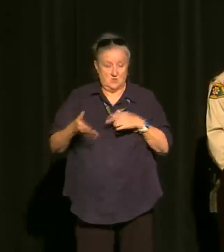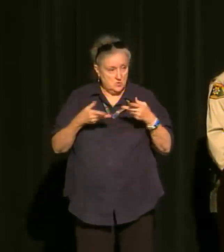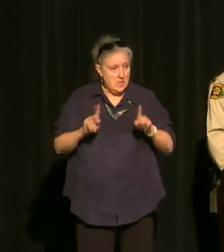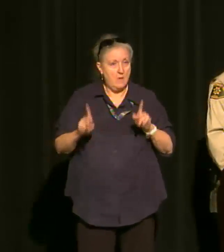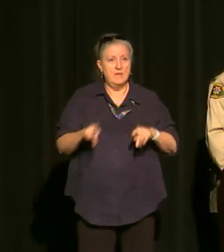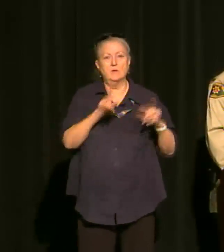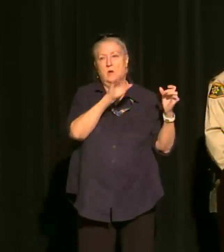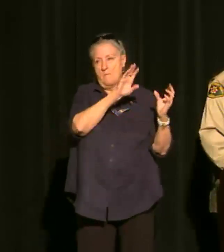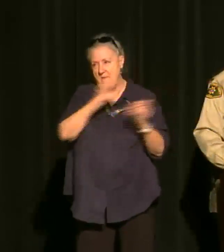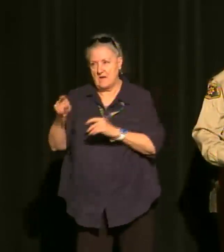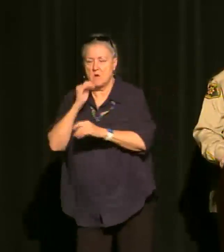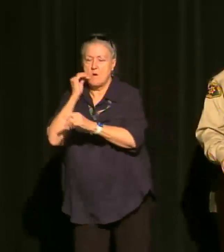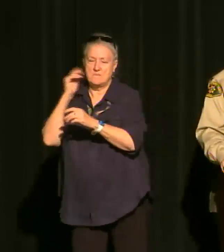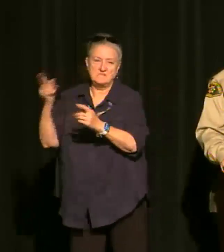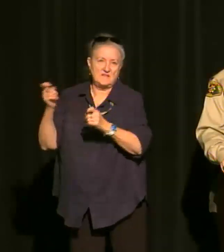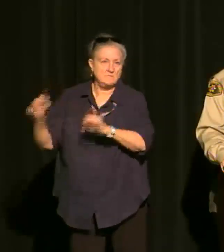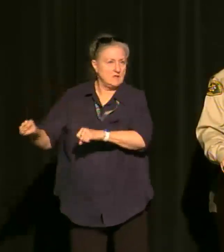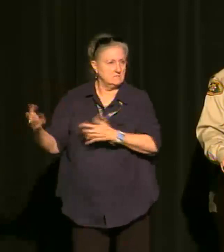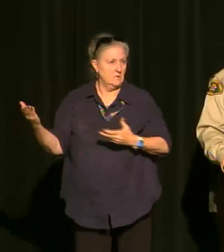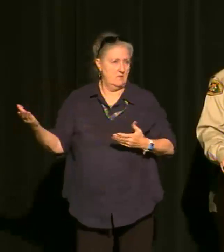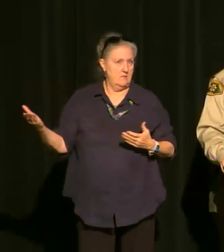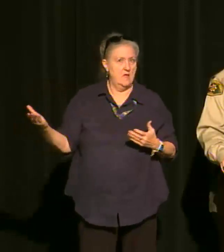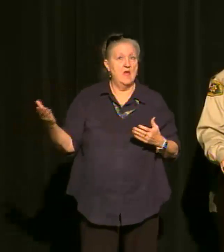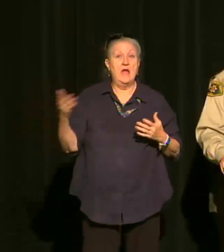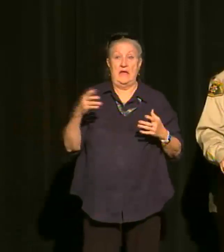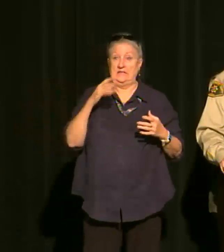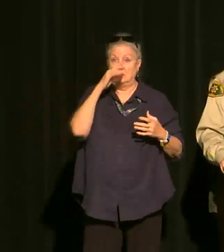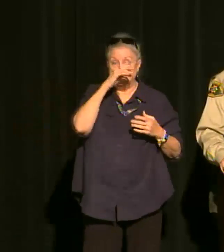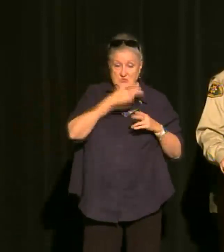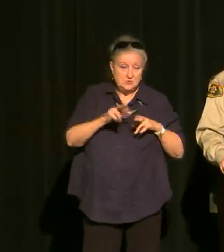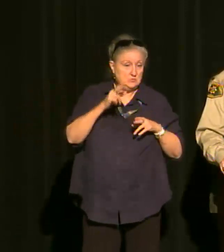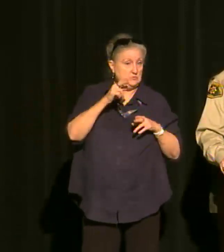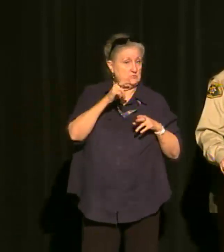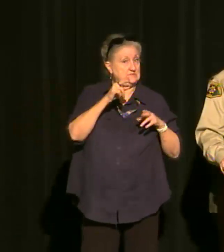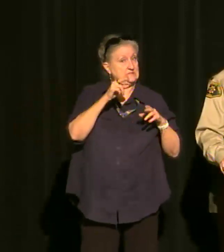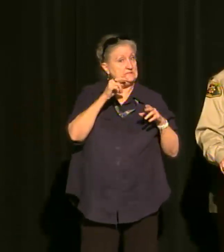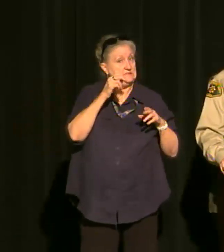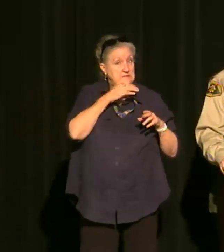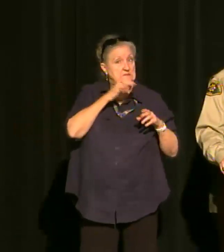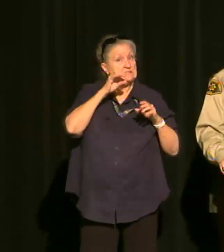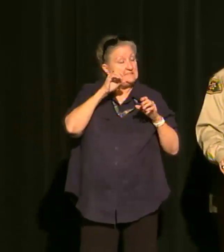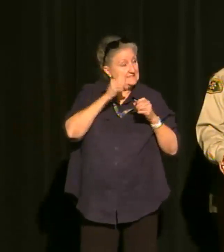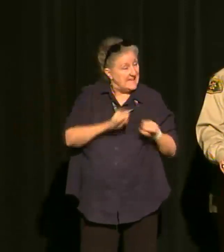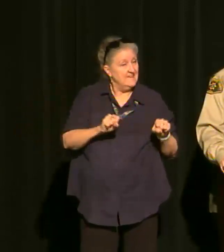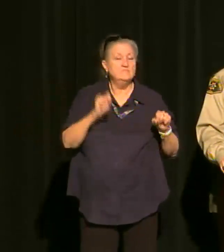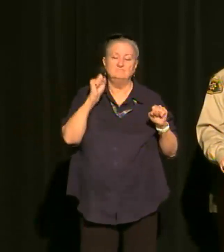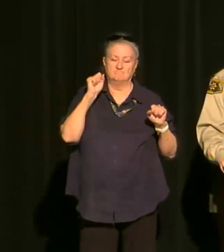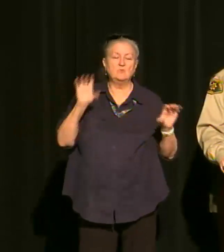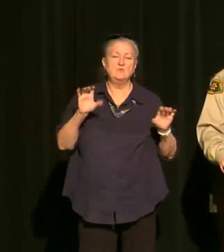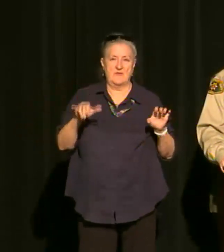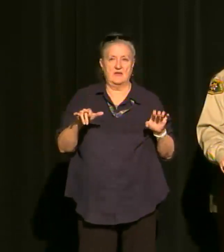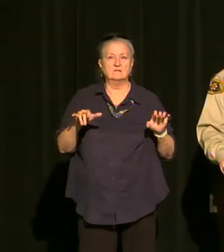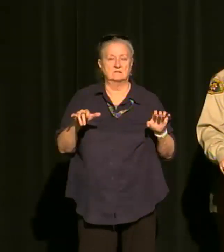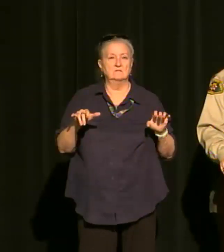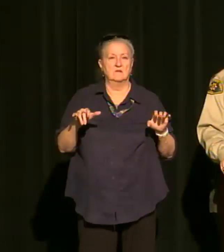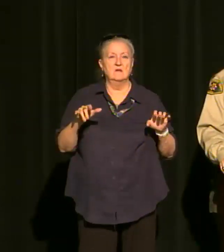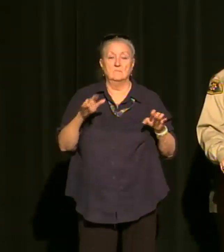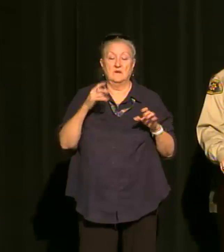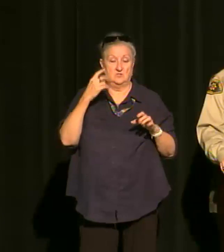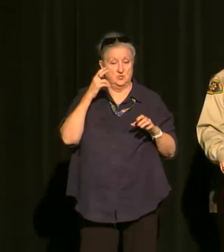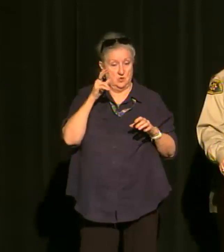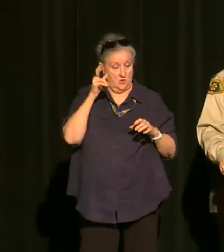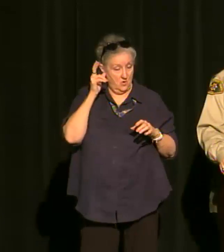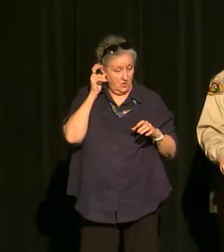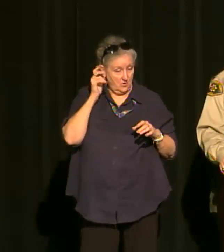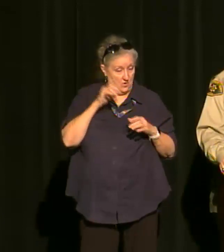their homes as rapidly as possible and as soon as it is safe to do just that. But as you heard earlier, this is